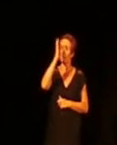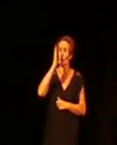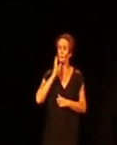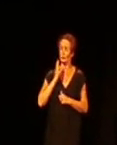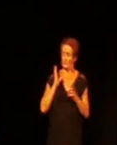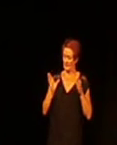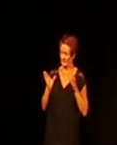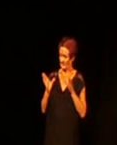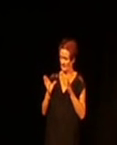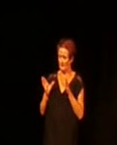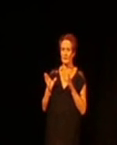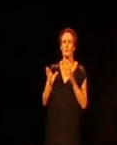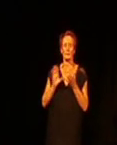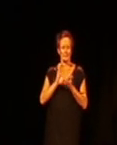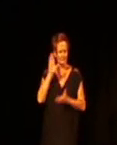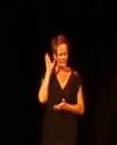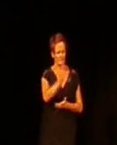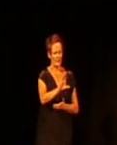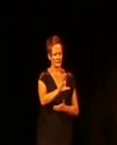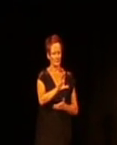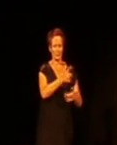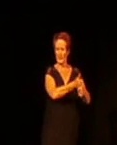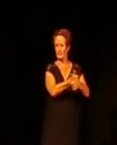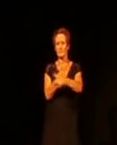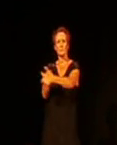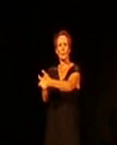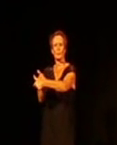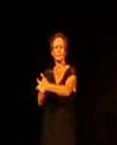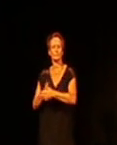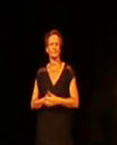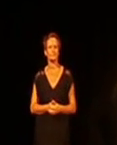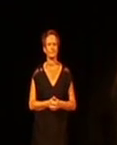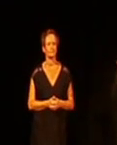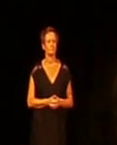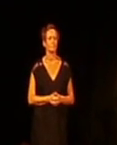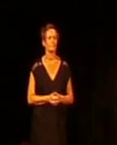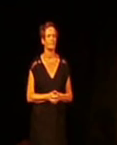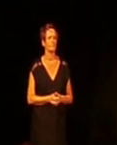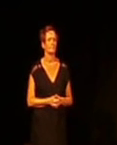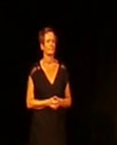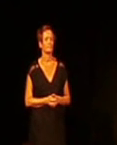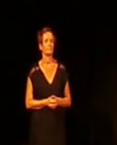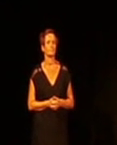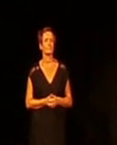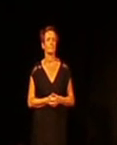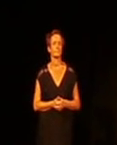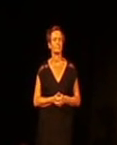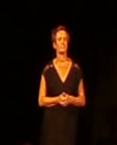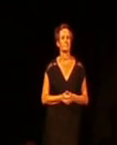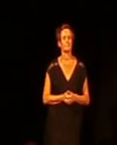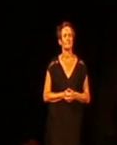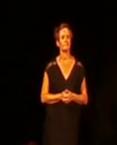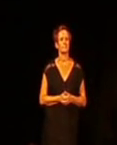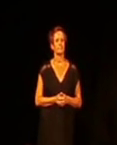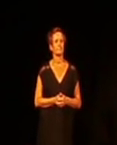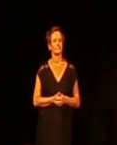to support people going through this crisis are properly supported and funded. A society that reaches out for all is